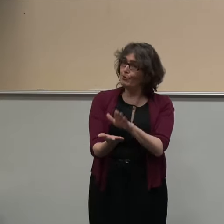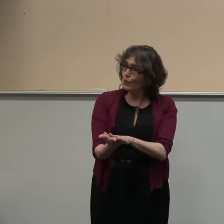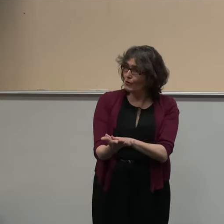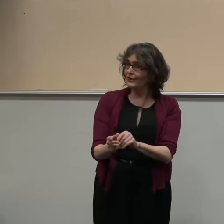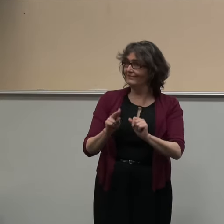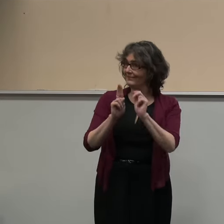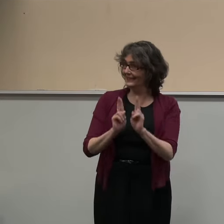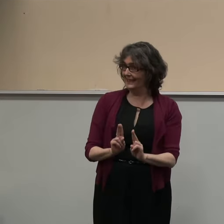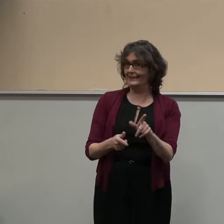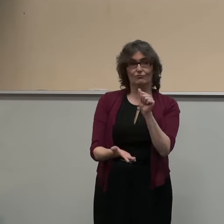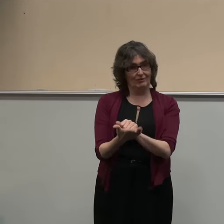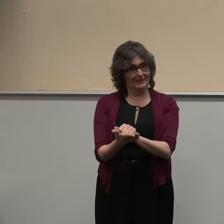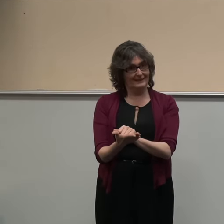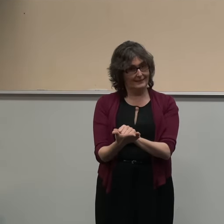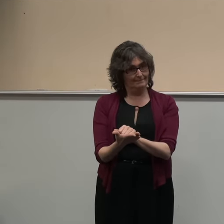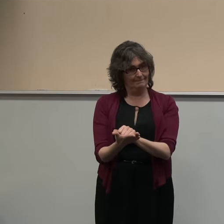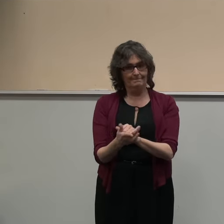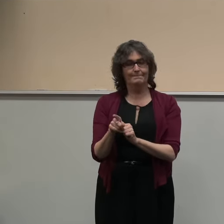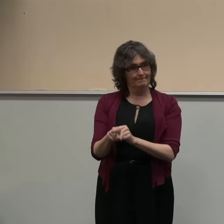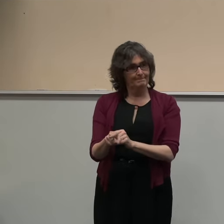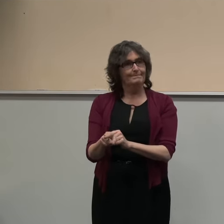They want improvements in box office.